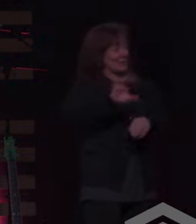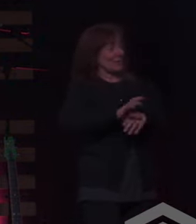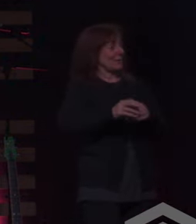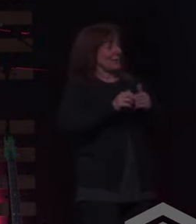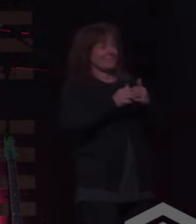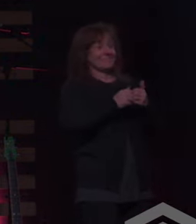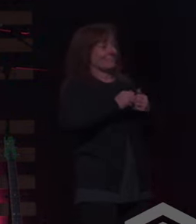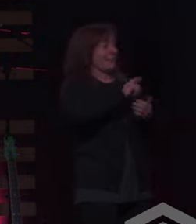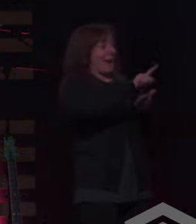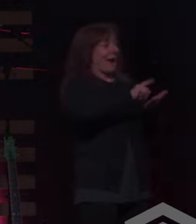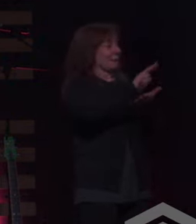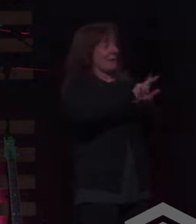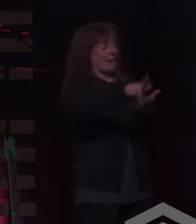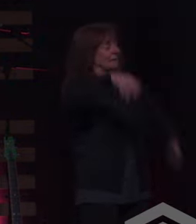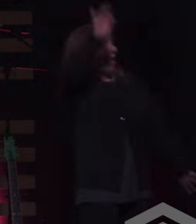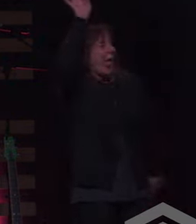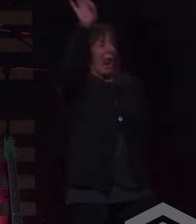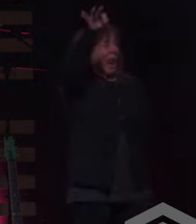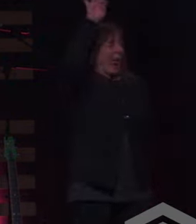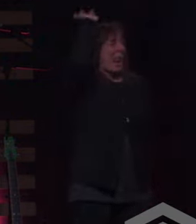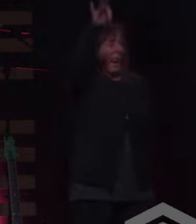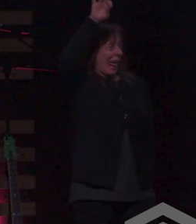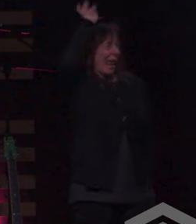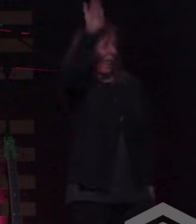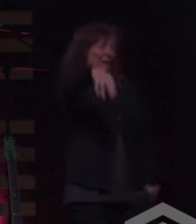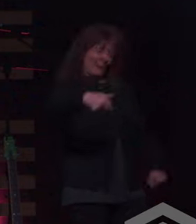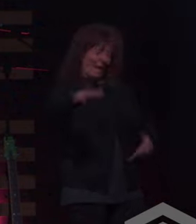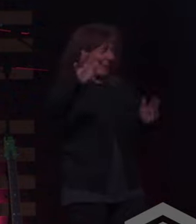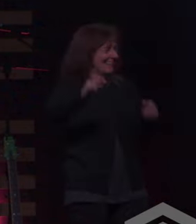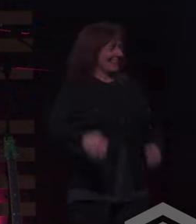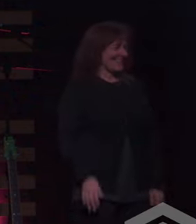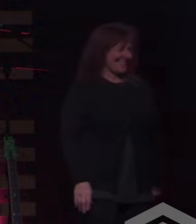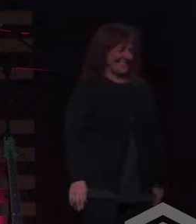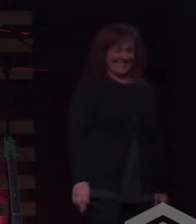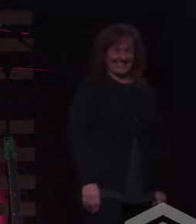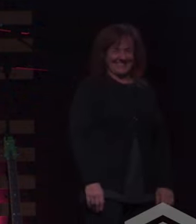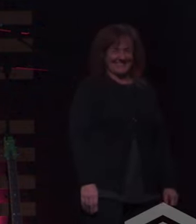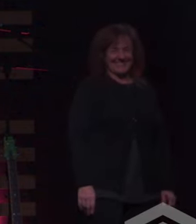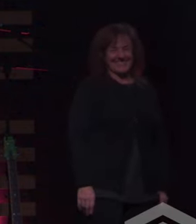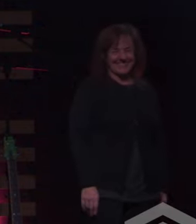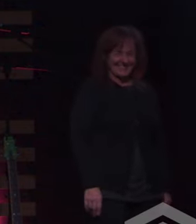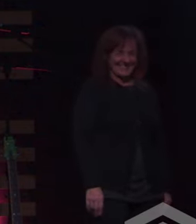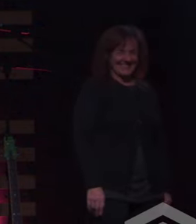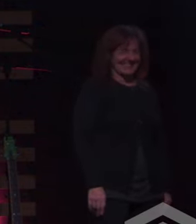It's true, it is. I'm just trying to think about Zach and the kids' workers, man.